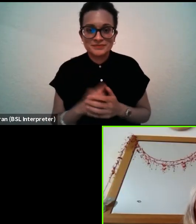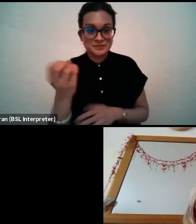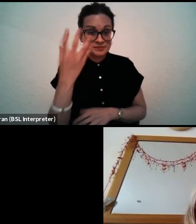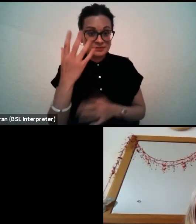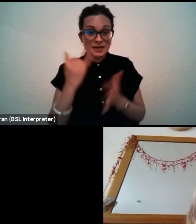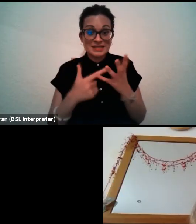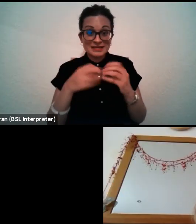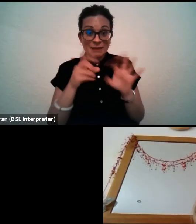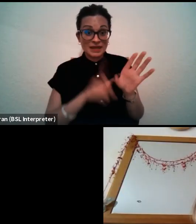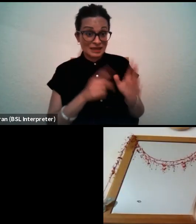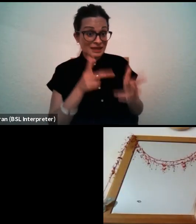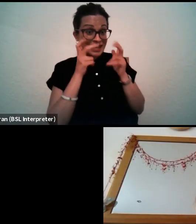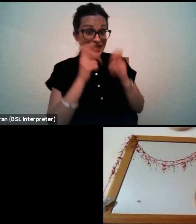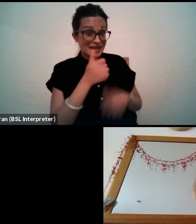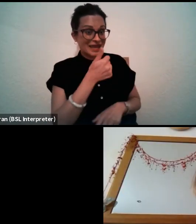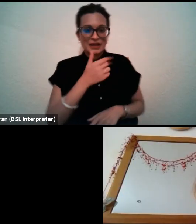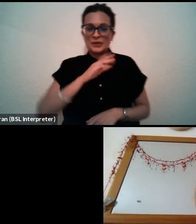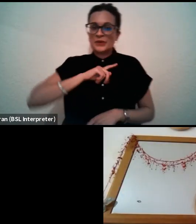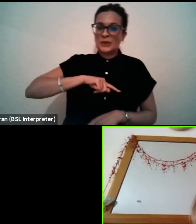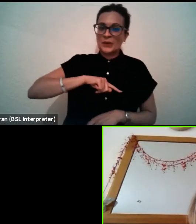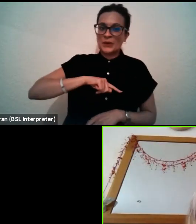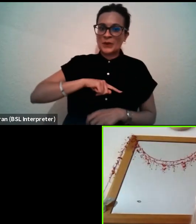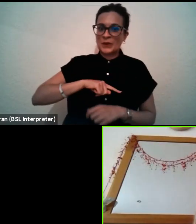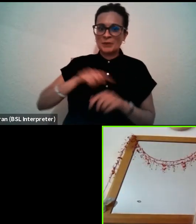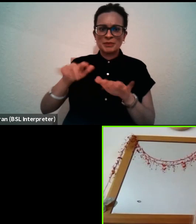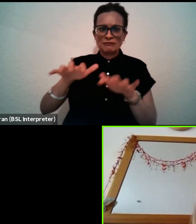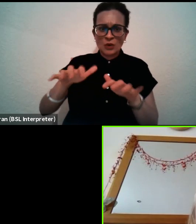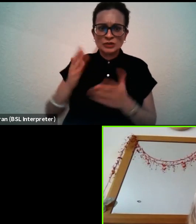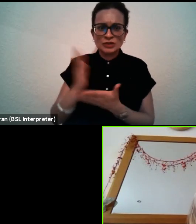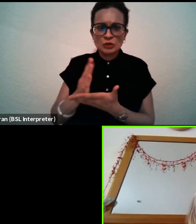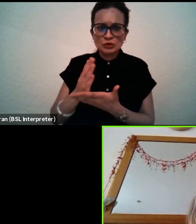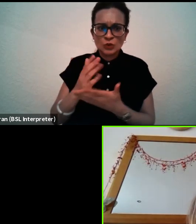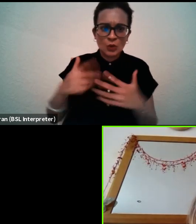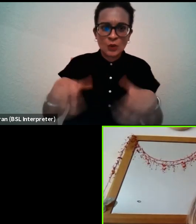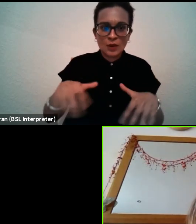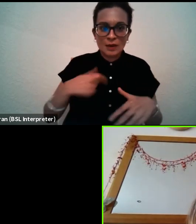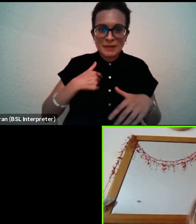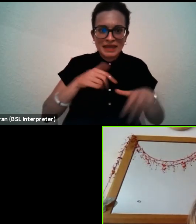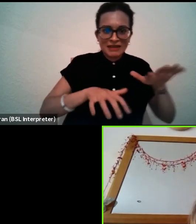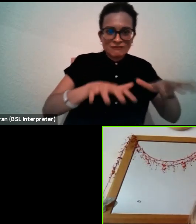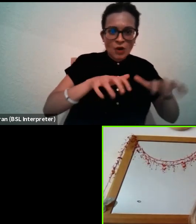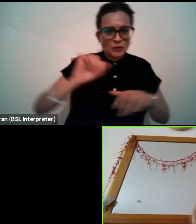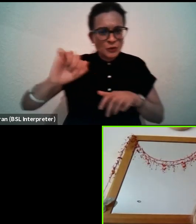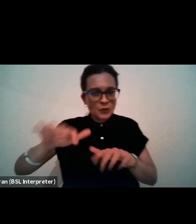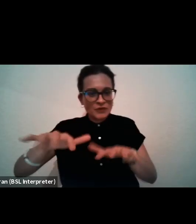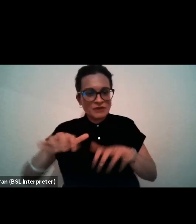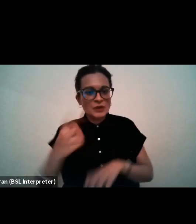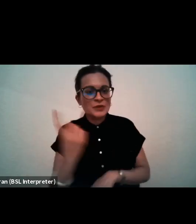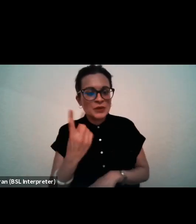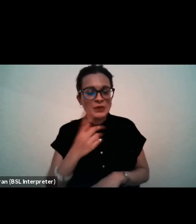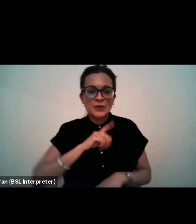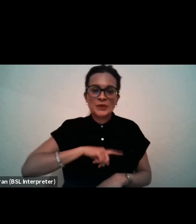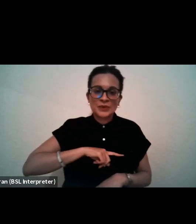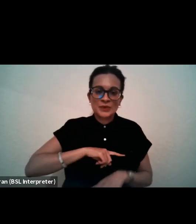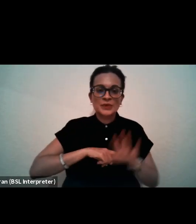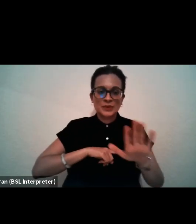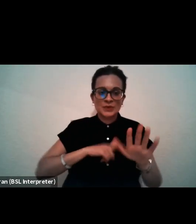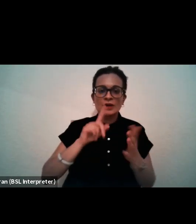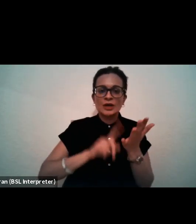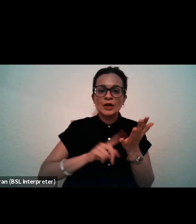Yes, yeah, you I can hear you. Okay, good. You'd sort of frozen, so I was just checking it wasn't me there frozen. So just in terms